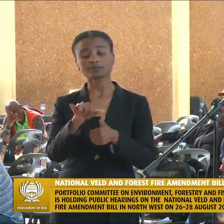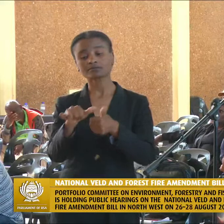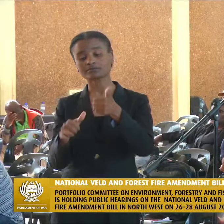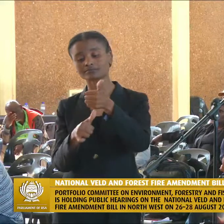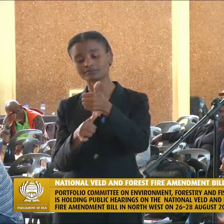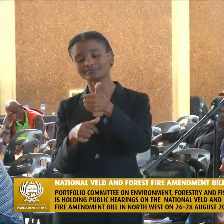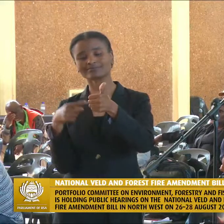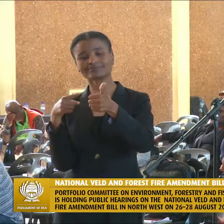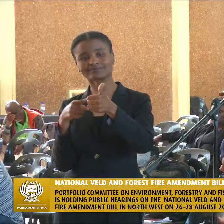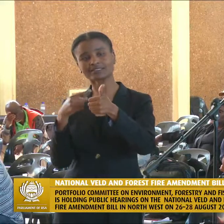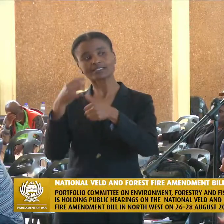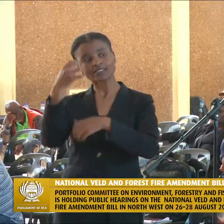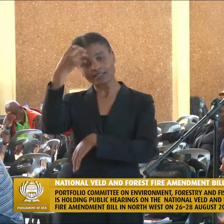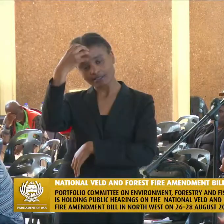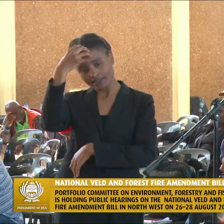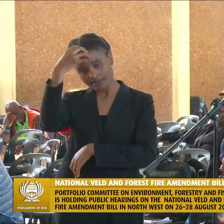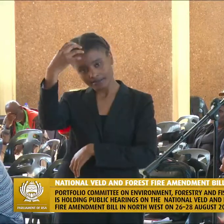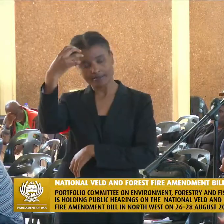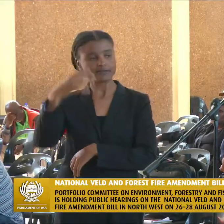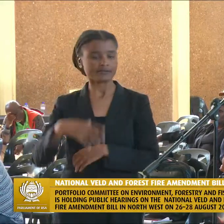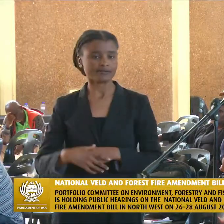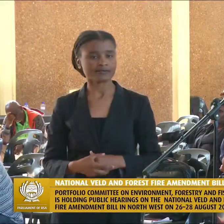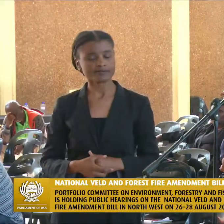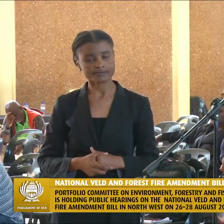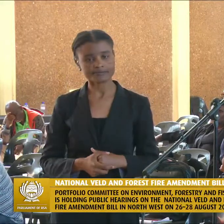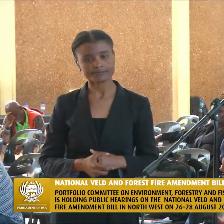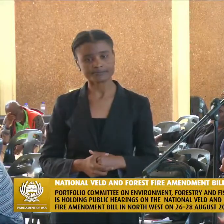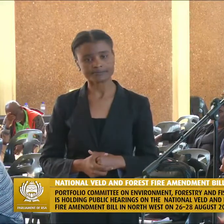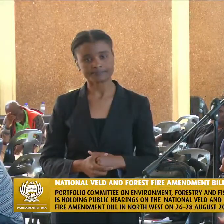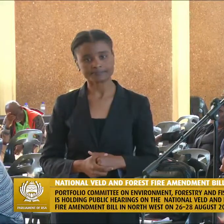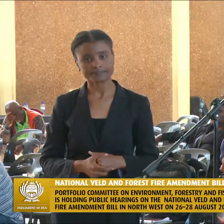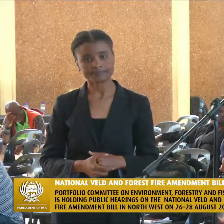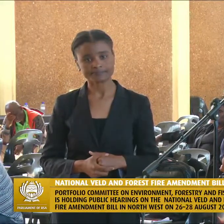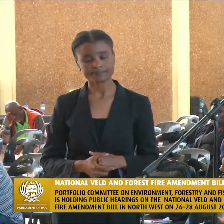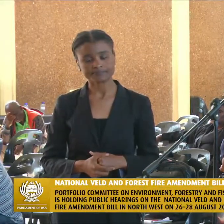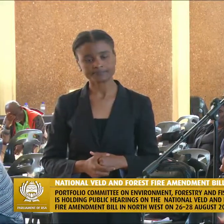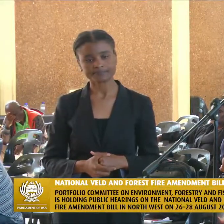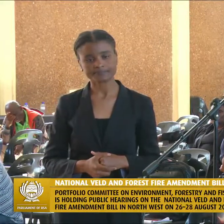which is under the leadership of the traditional leaders